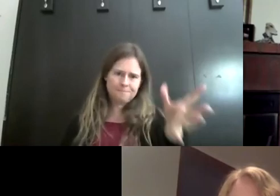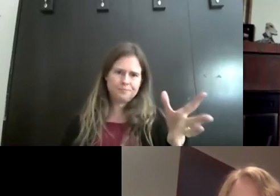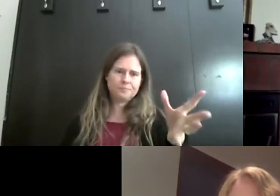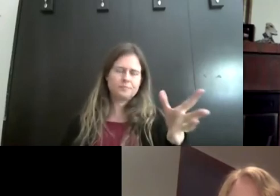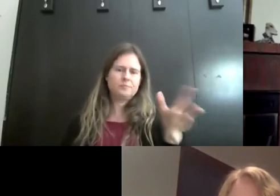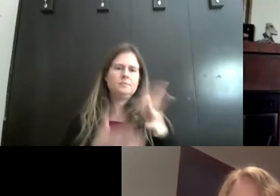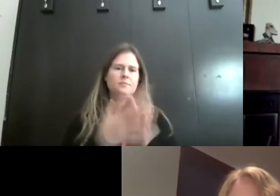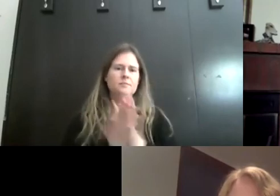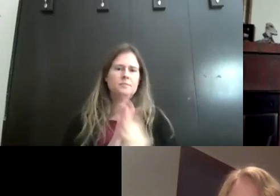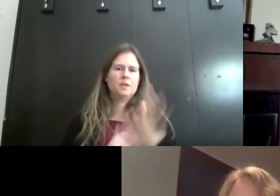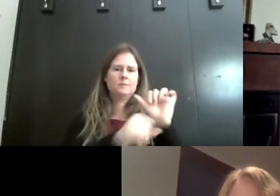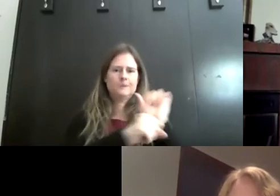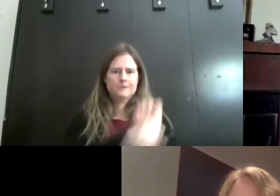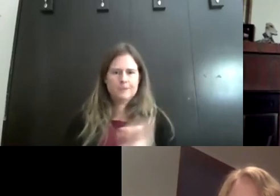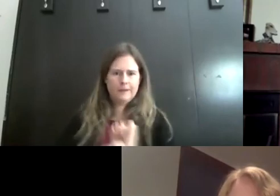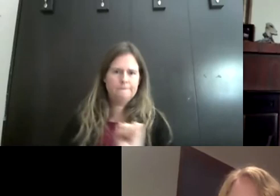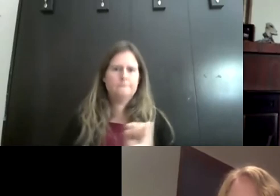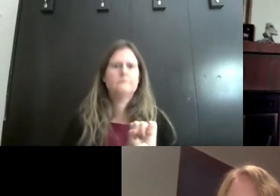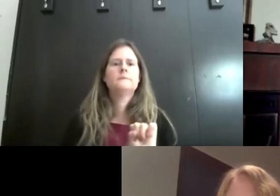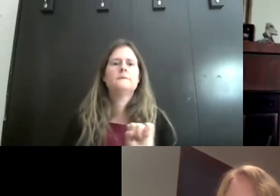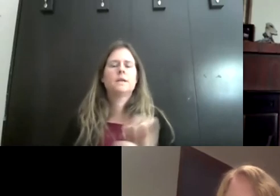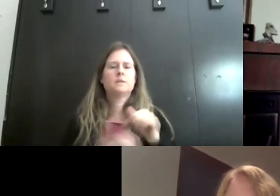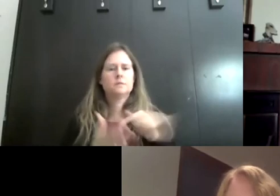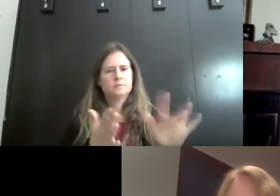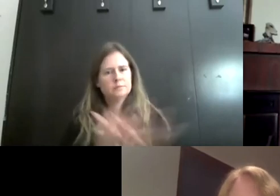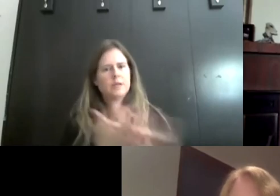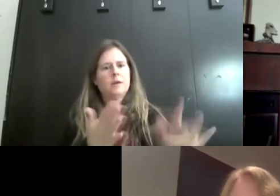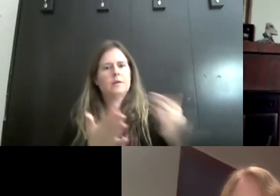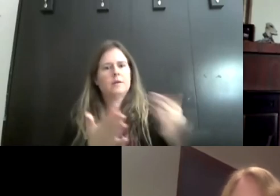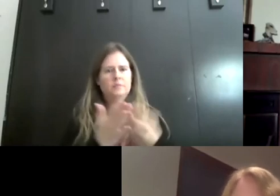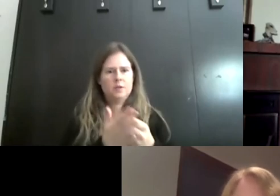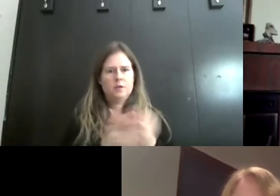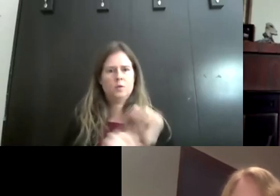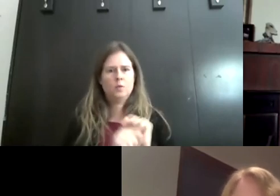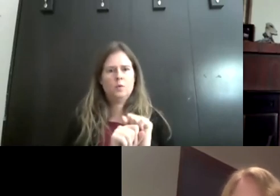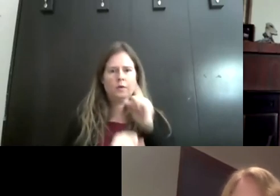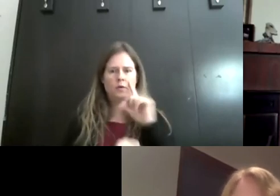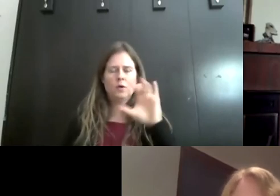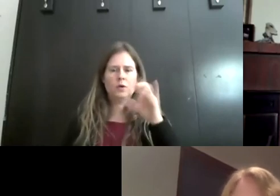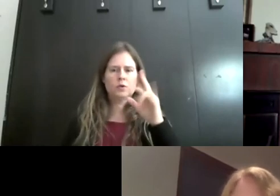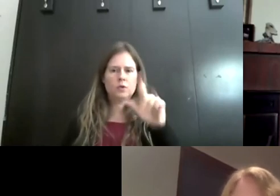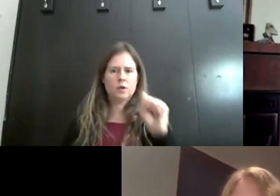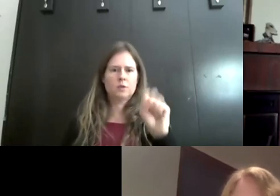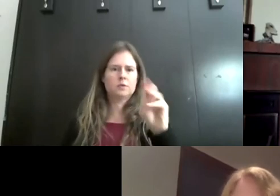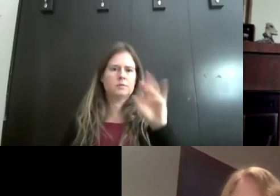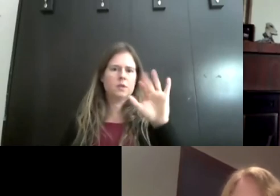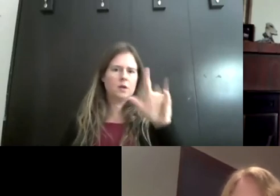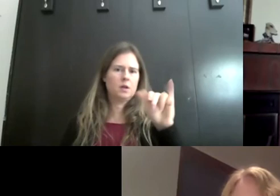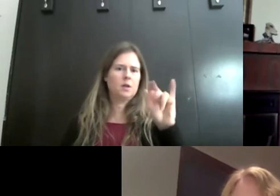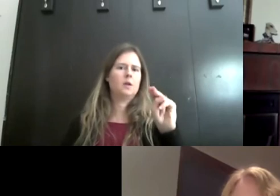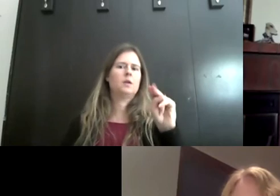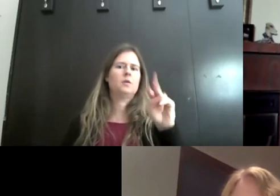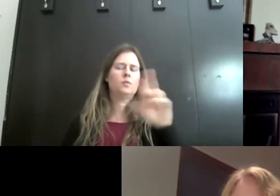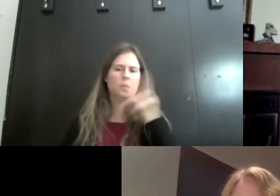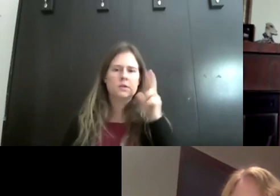He had to work off that money, and he worked for the Charles McClay Ranch,